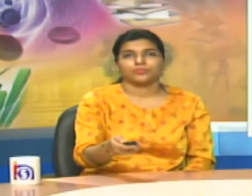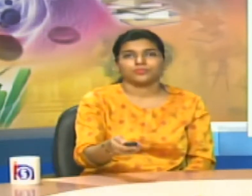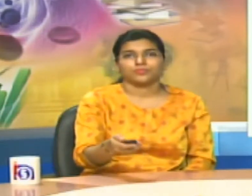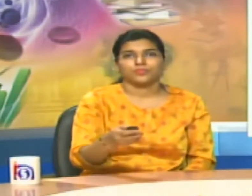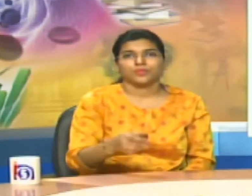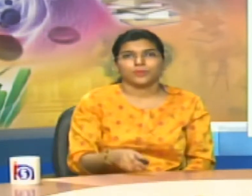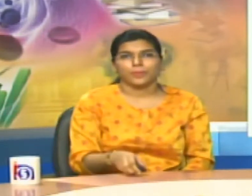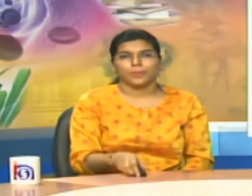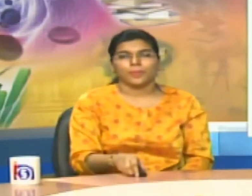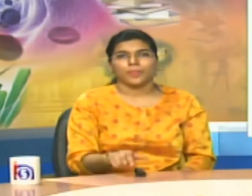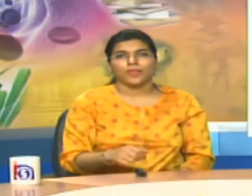that.